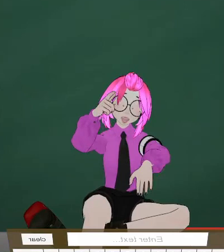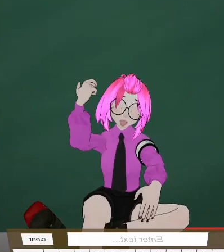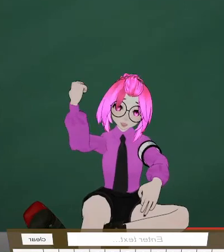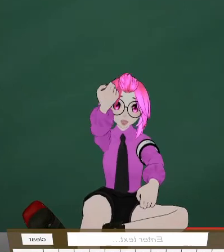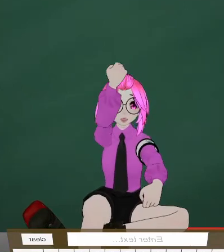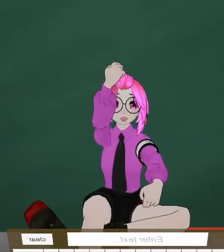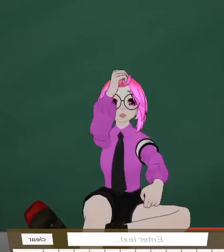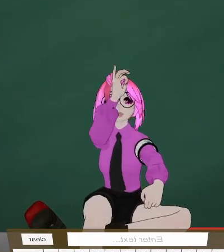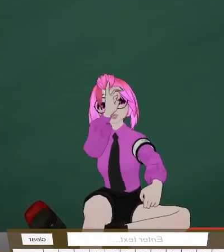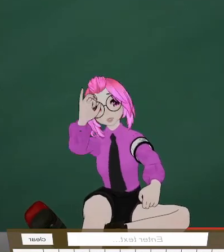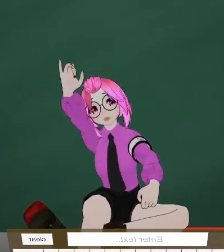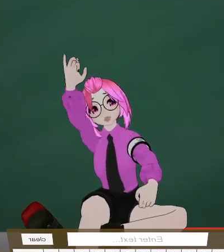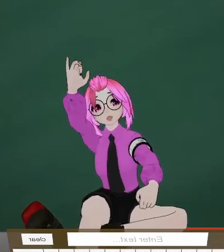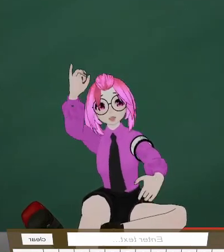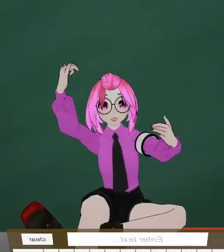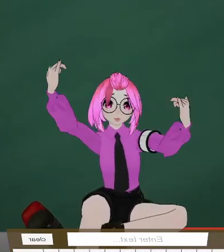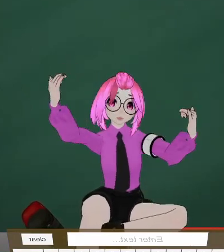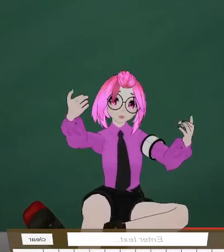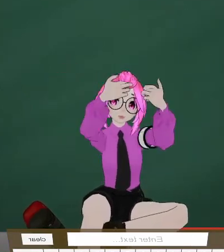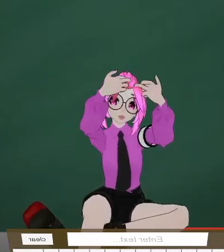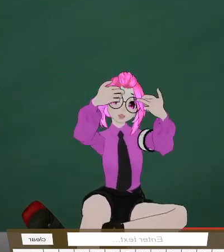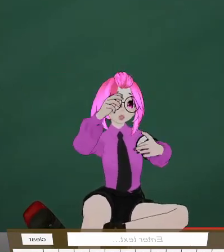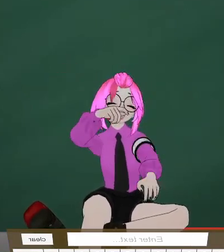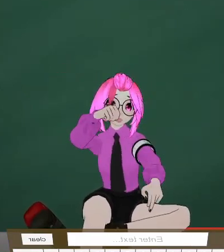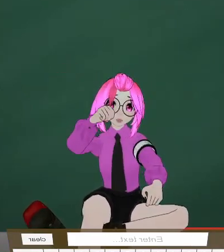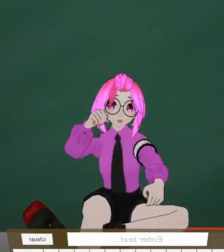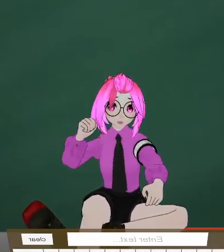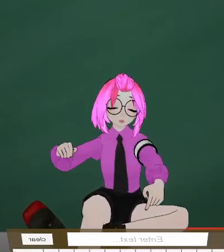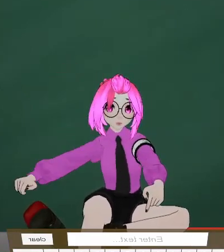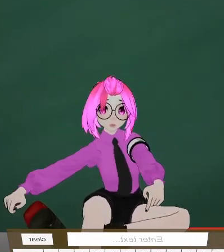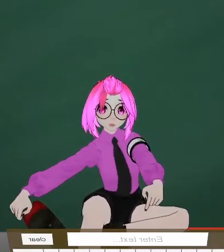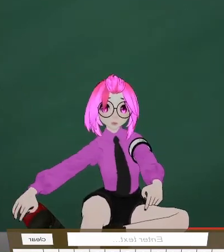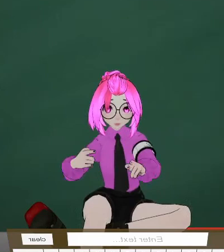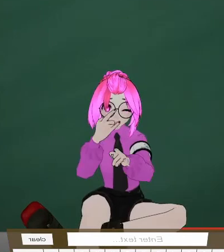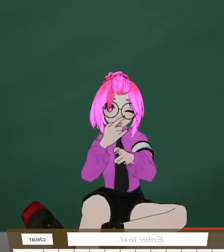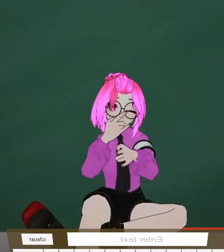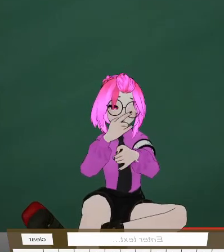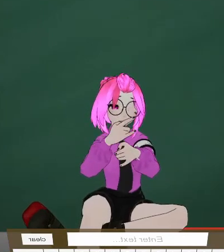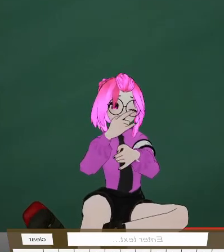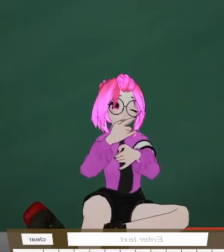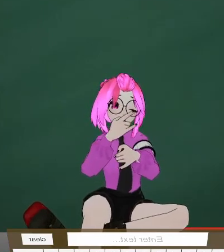classifier cheers cheers cheers yep alcohol that's alcohol